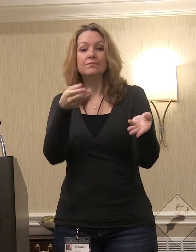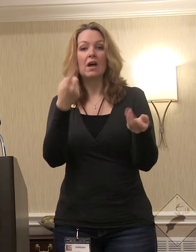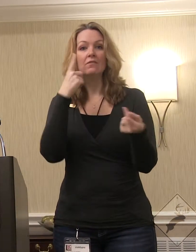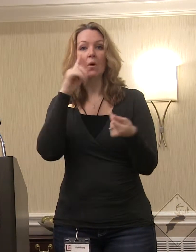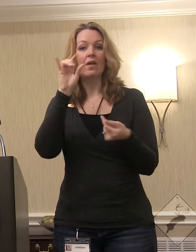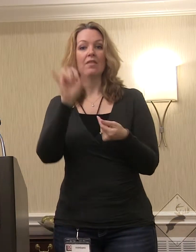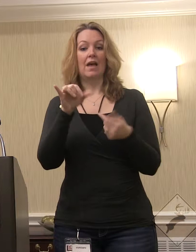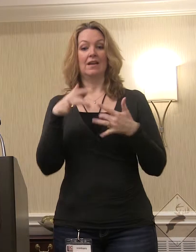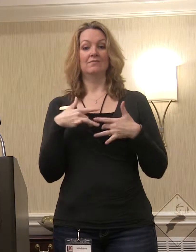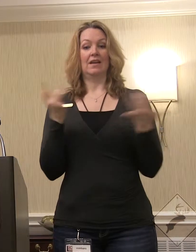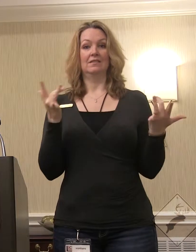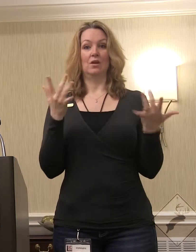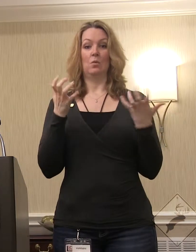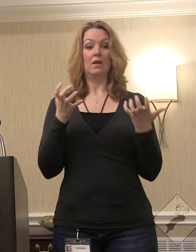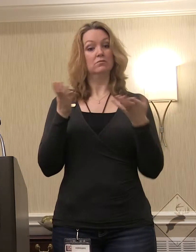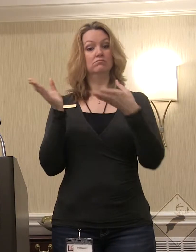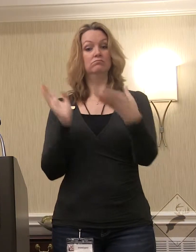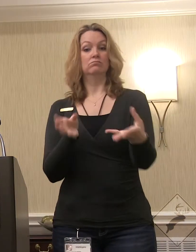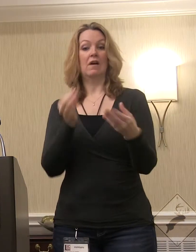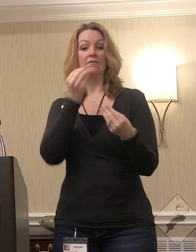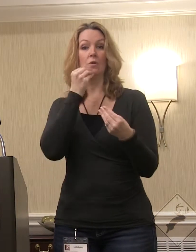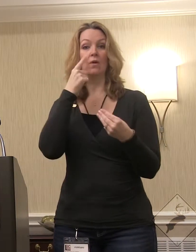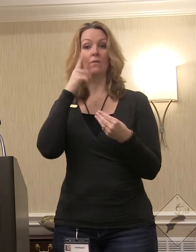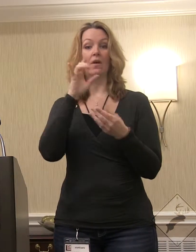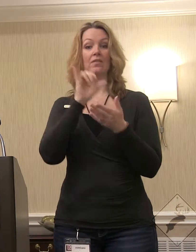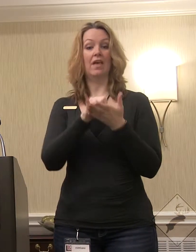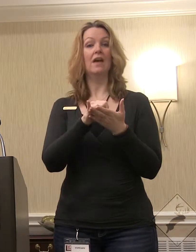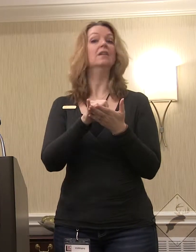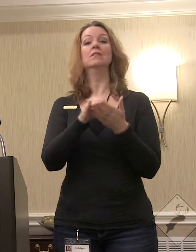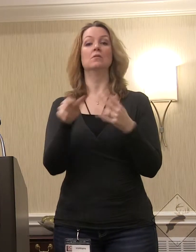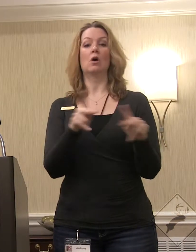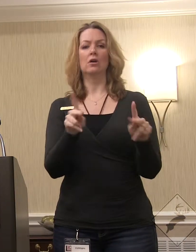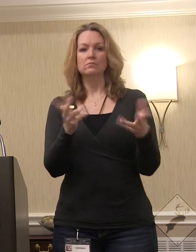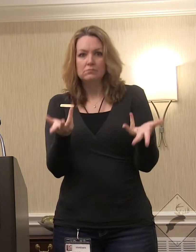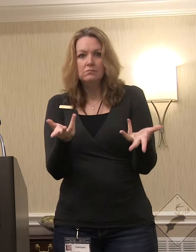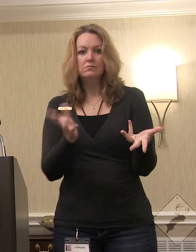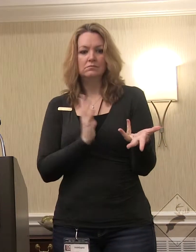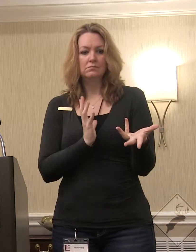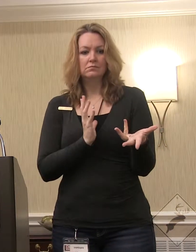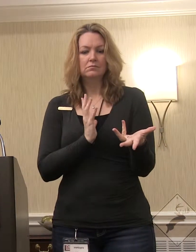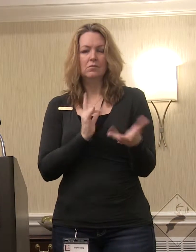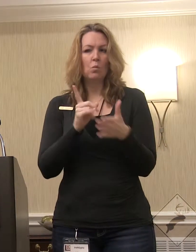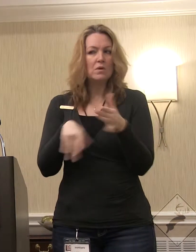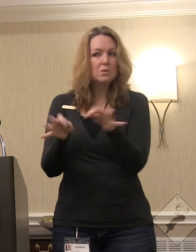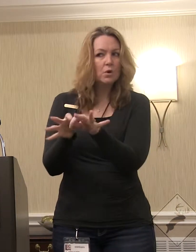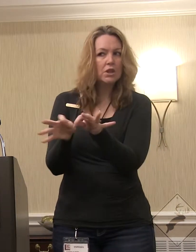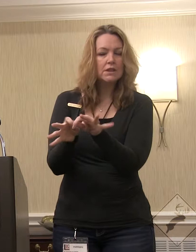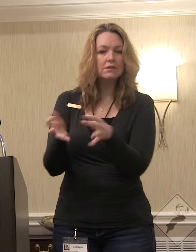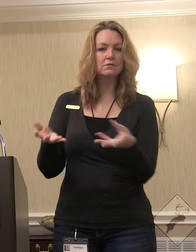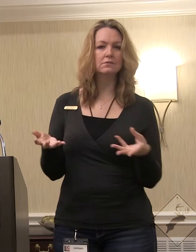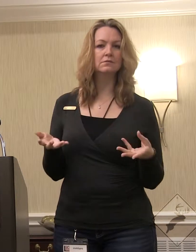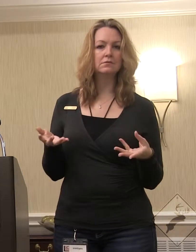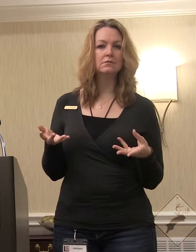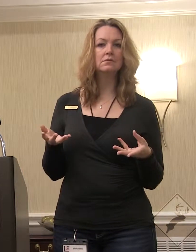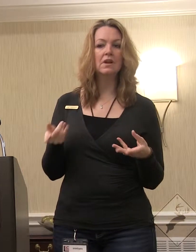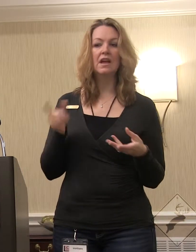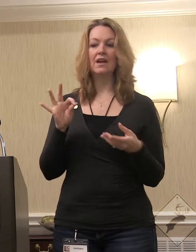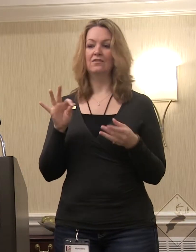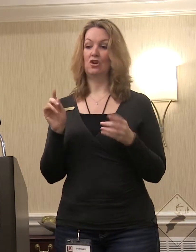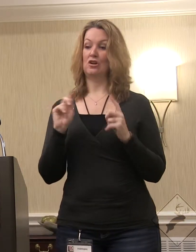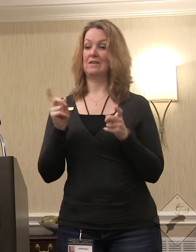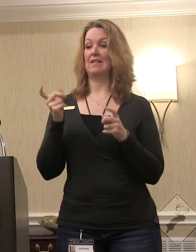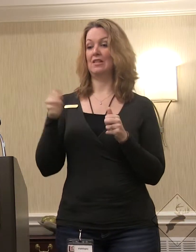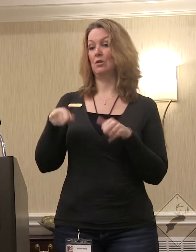to cater your party. That's great. What's that worth? Right? That comes into bear if you're giving little perks